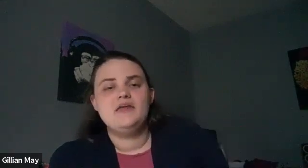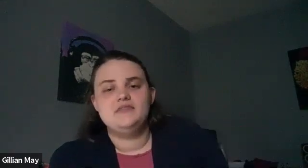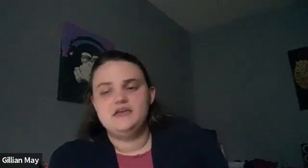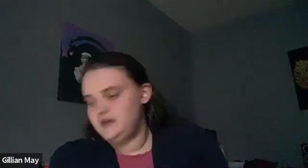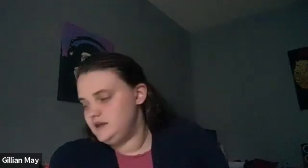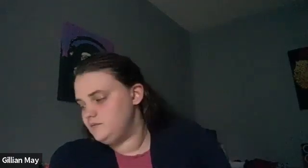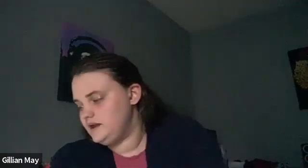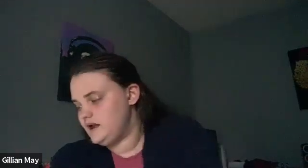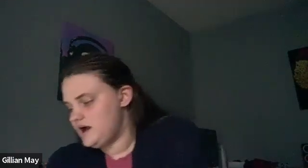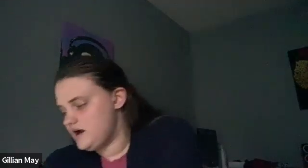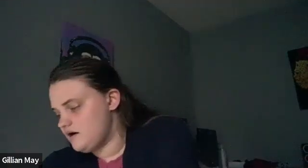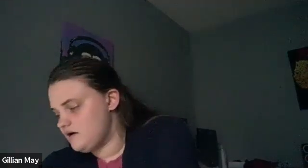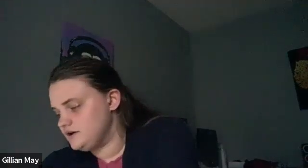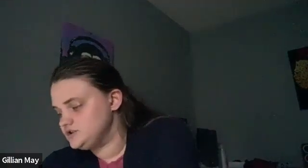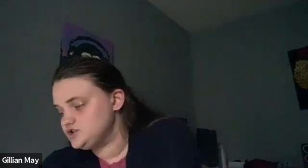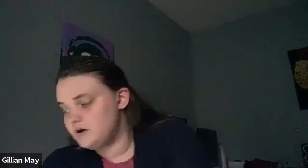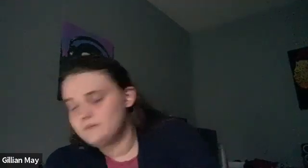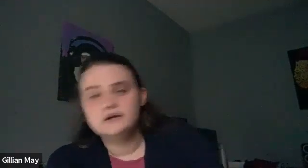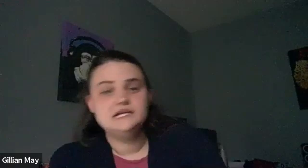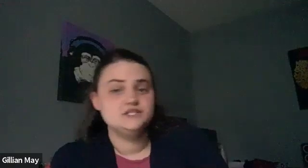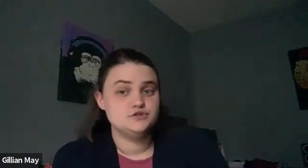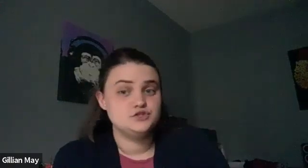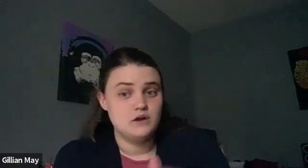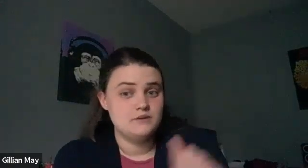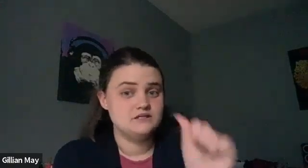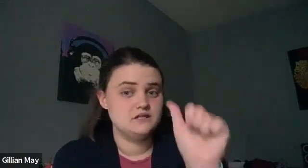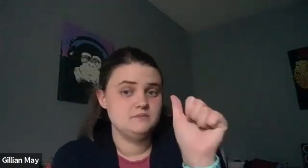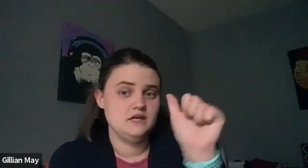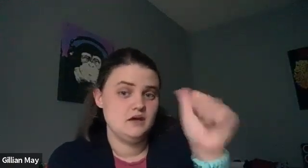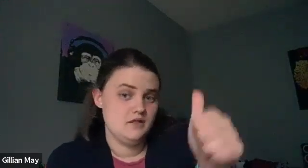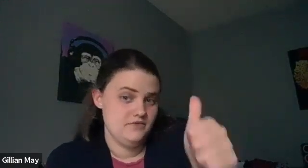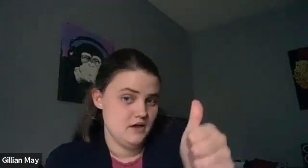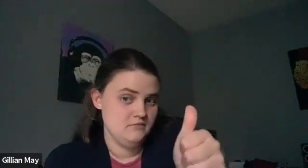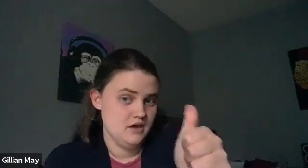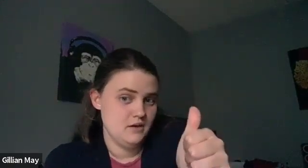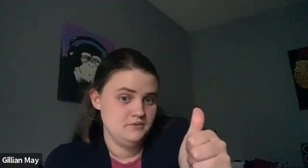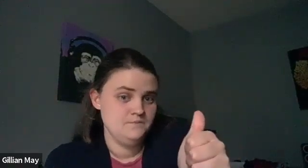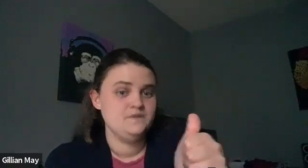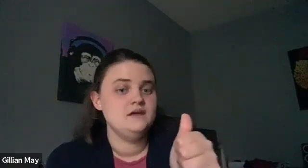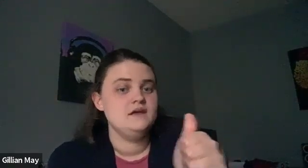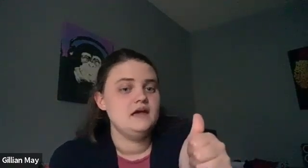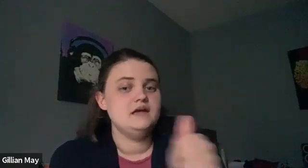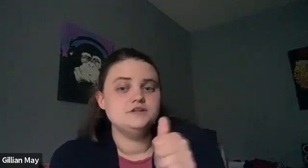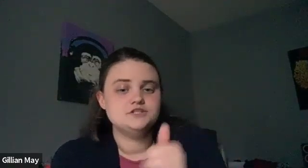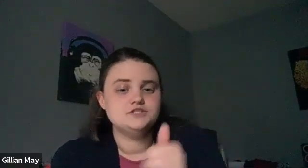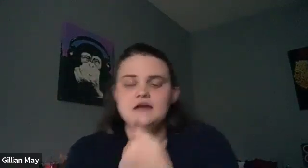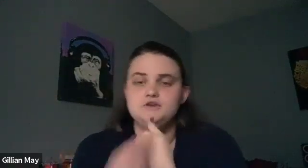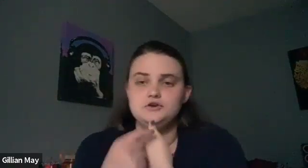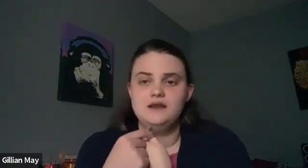And then we have strawberry. So strawberry is going to be thumb up, and you're just going to have your